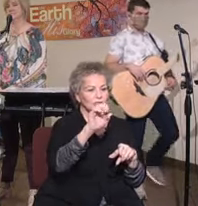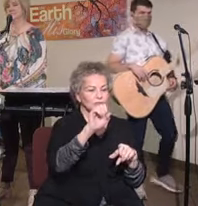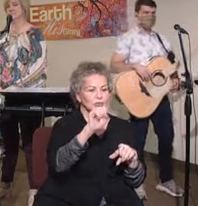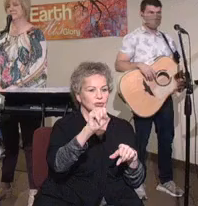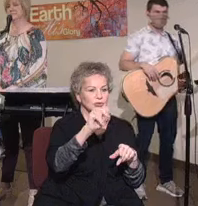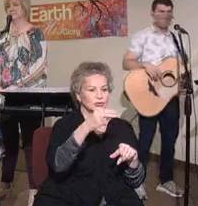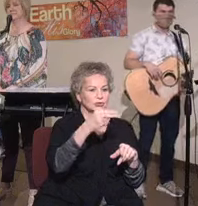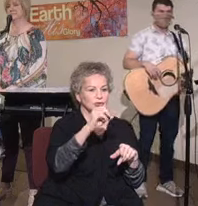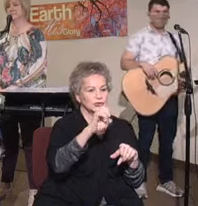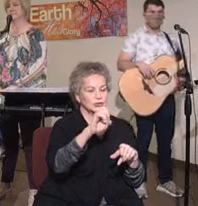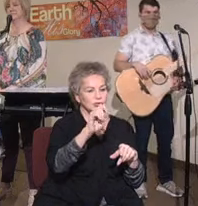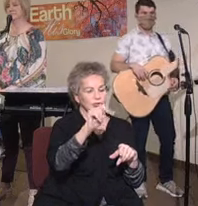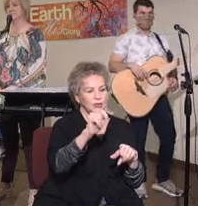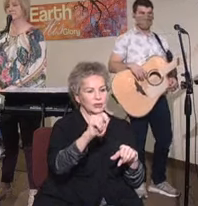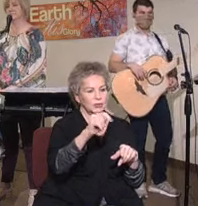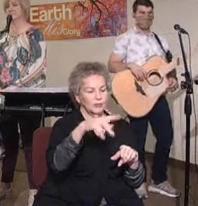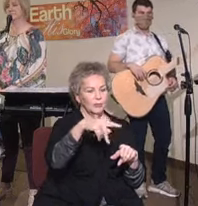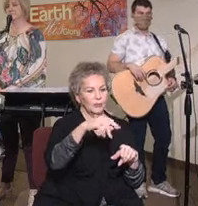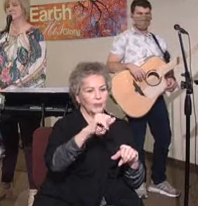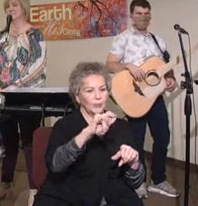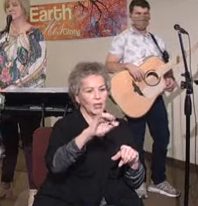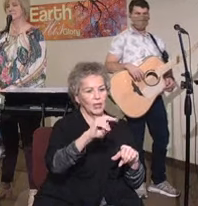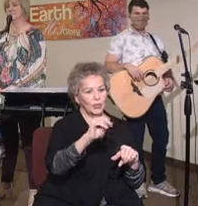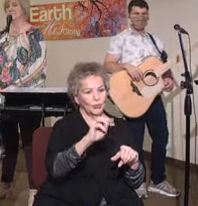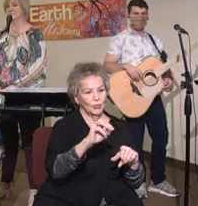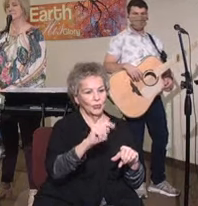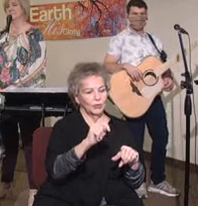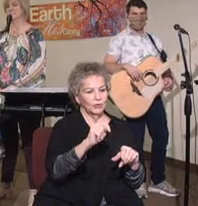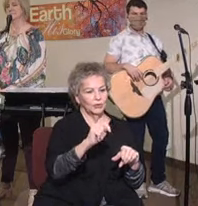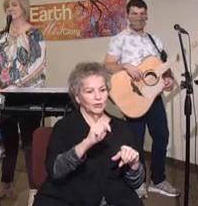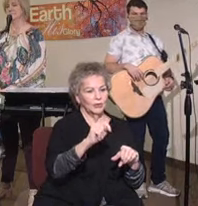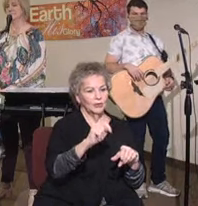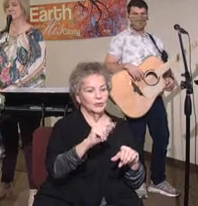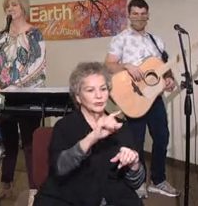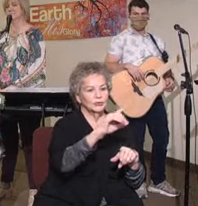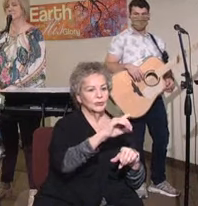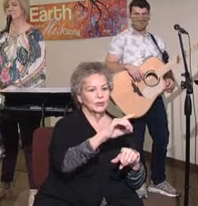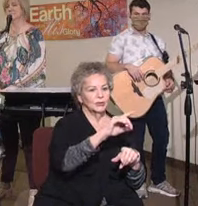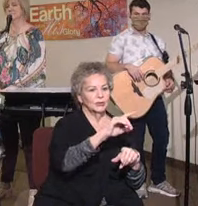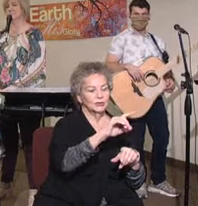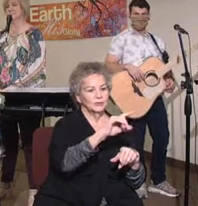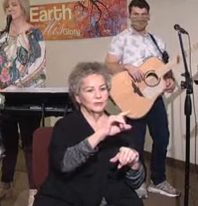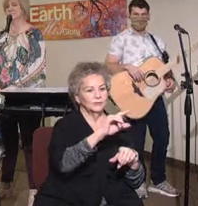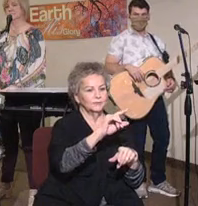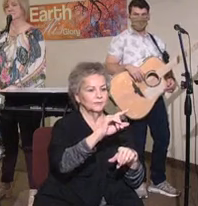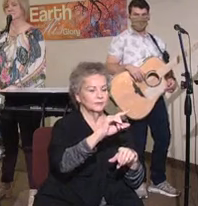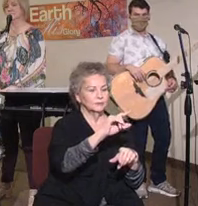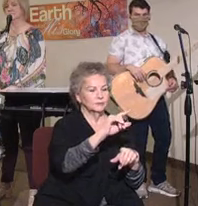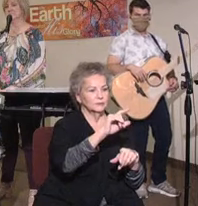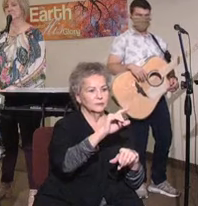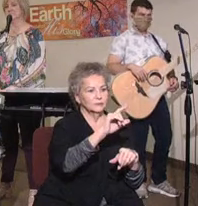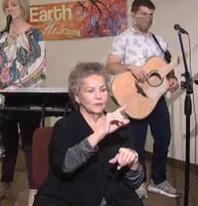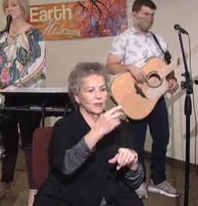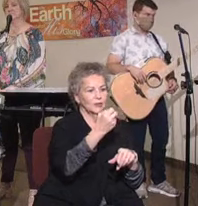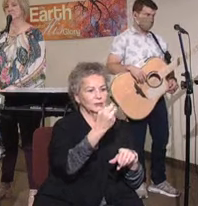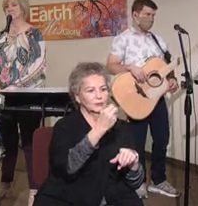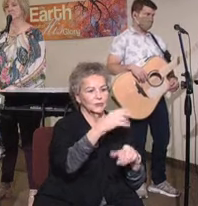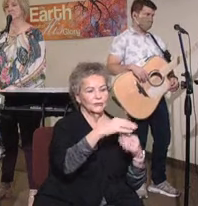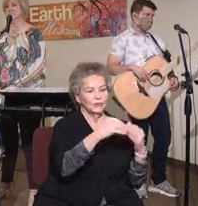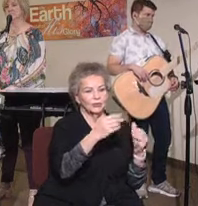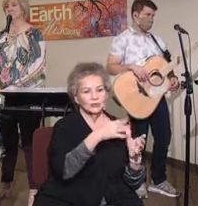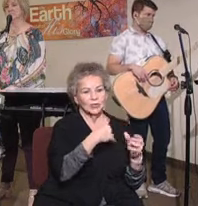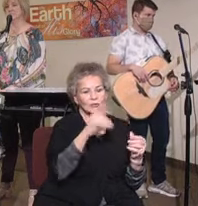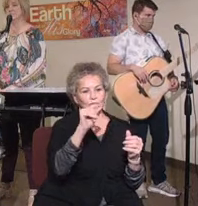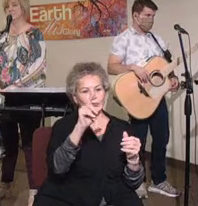$7 last year. It's $32 now. Prices are outrageous. So just wanted you to get that little tidbit. God's still on the